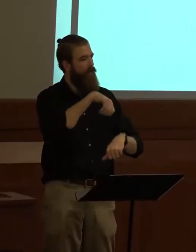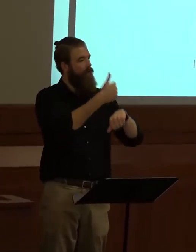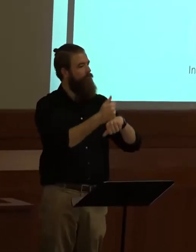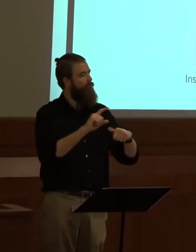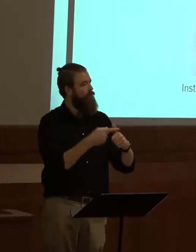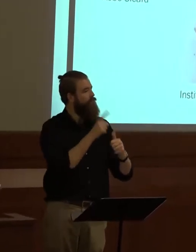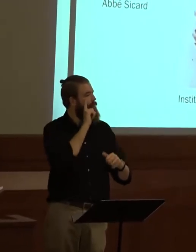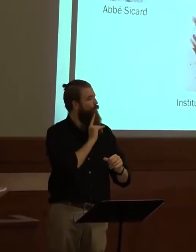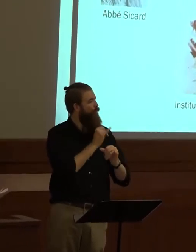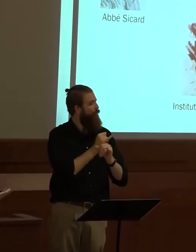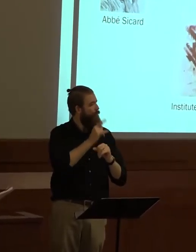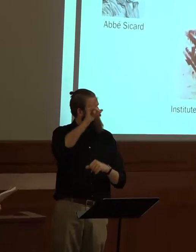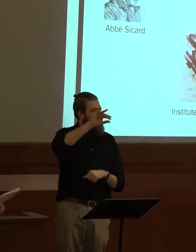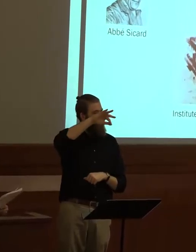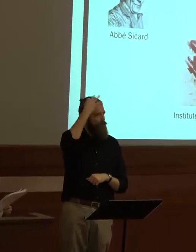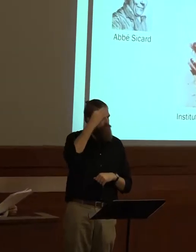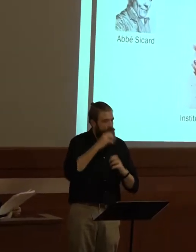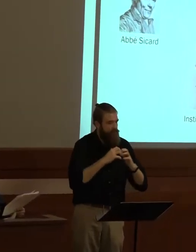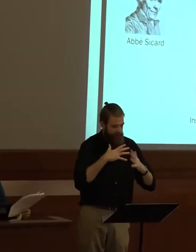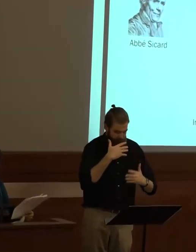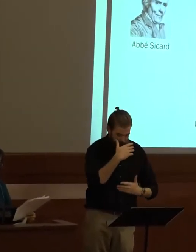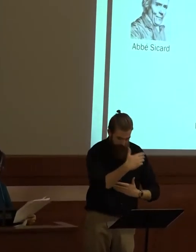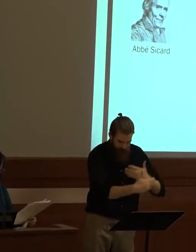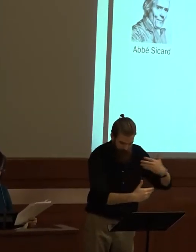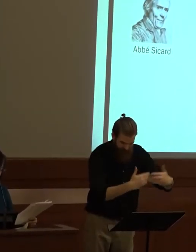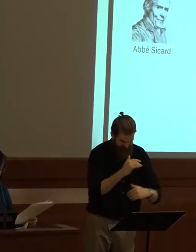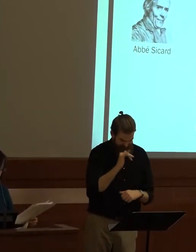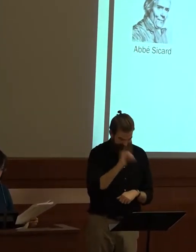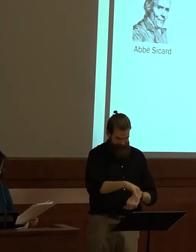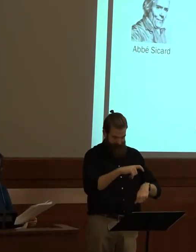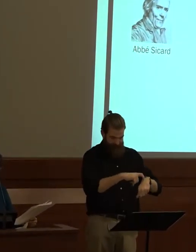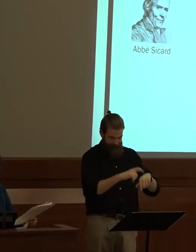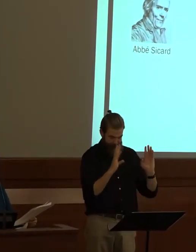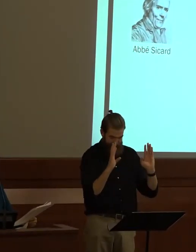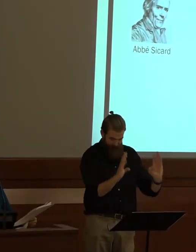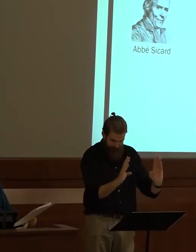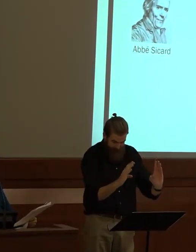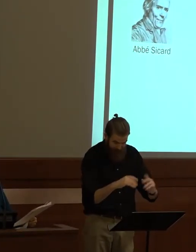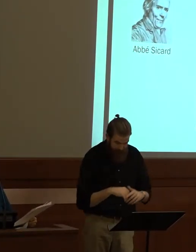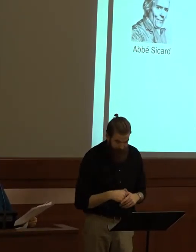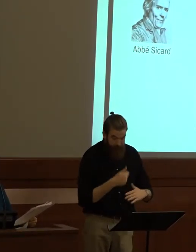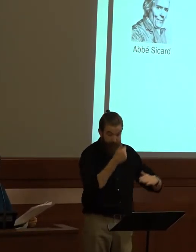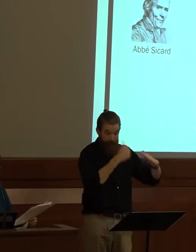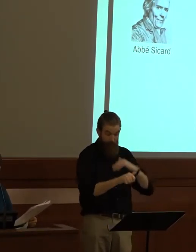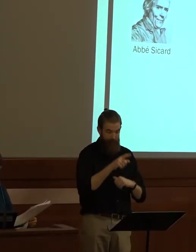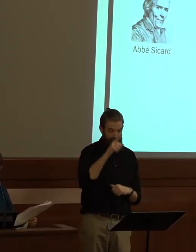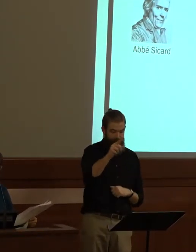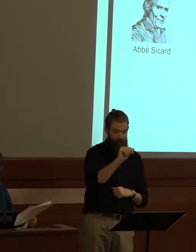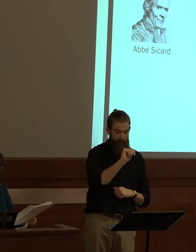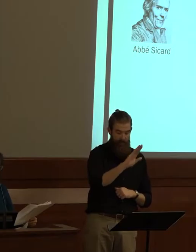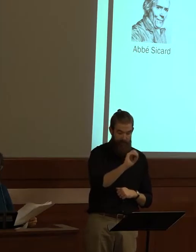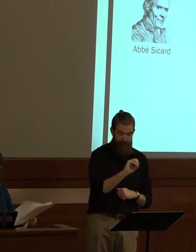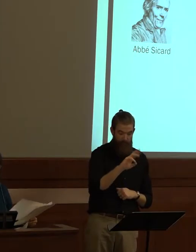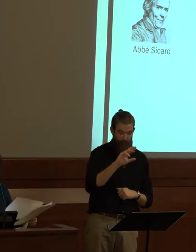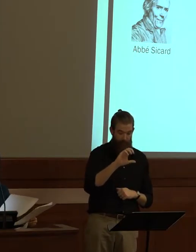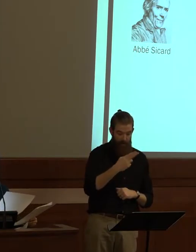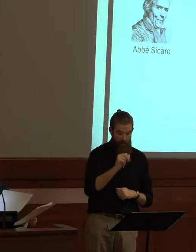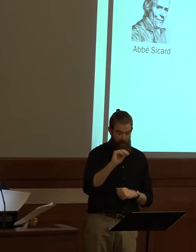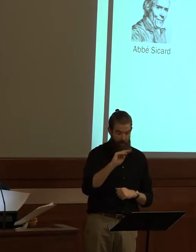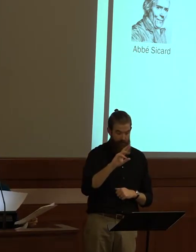Ambroise Sicard. There's his picture up there. The successor of its founder, Abbé Lepet. Not many